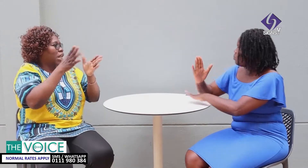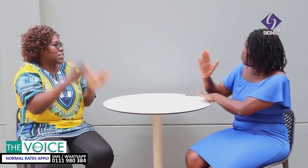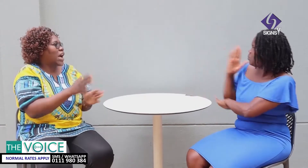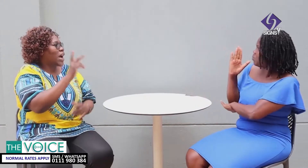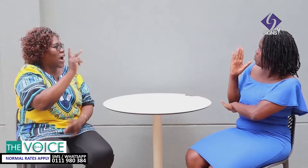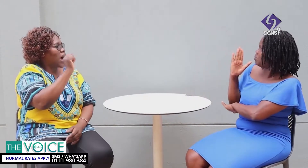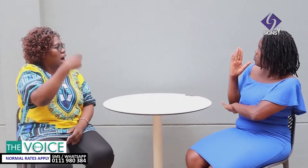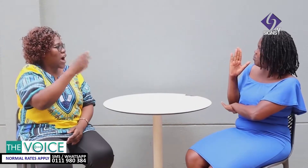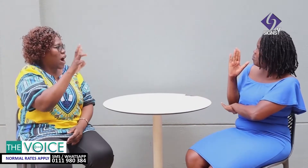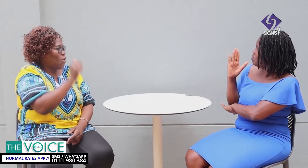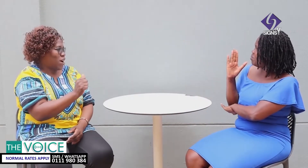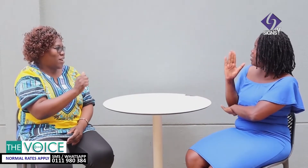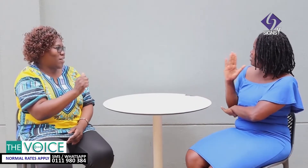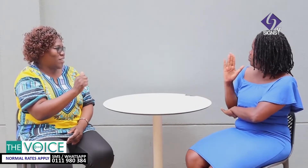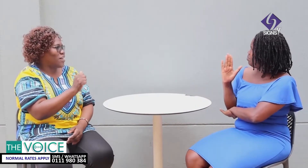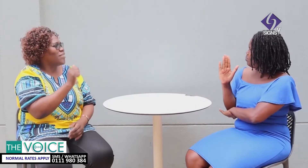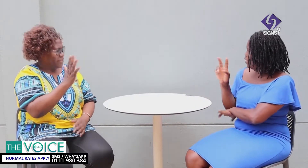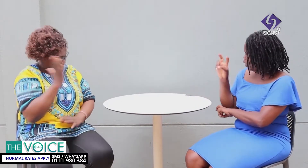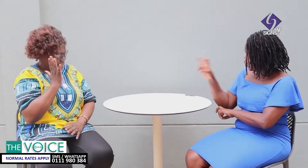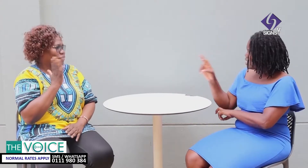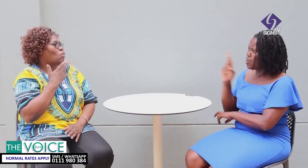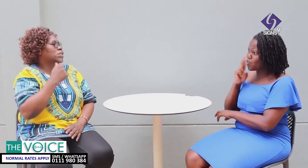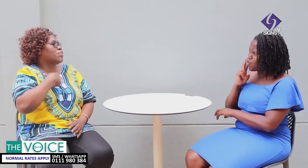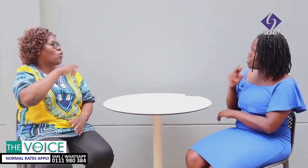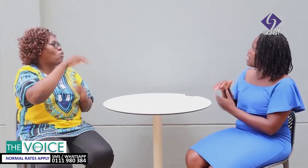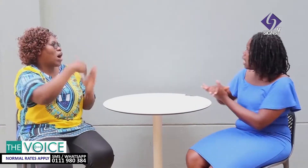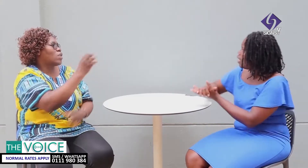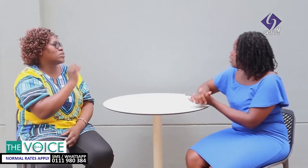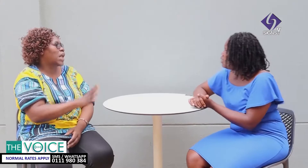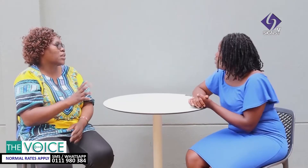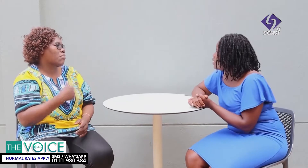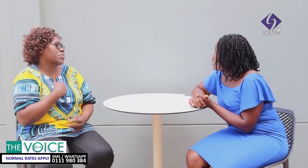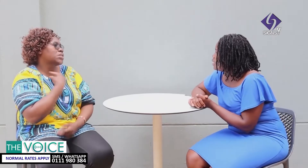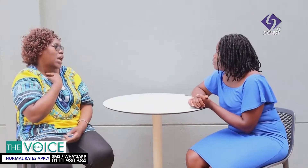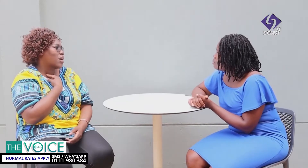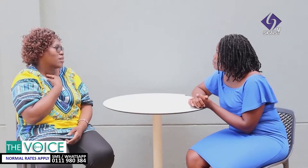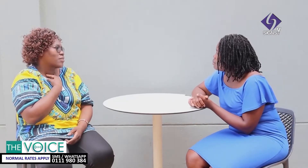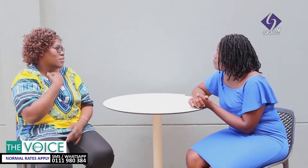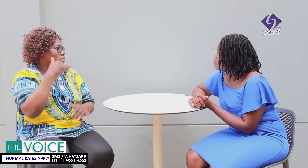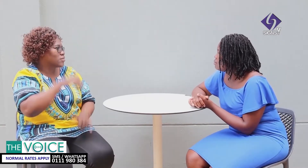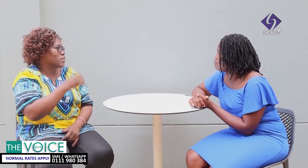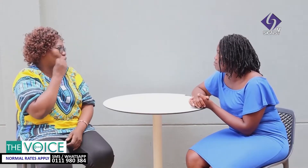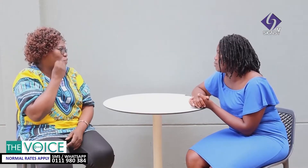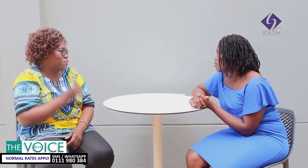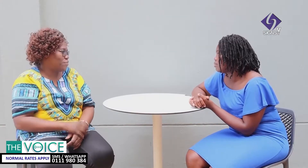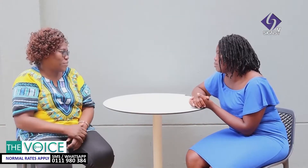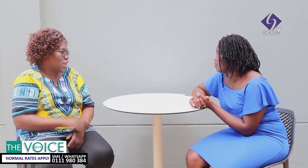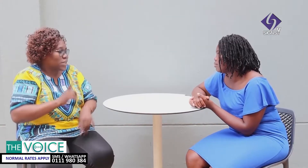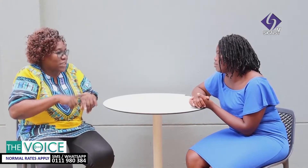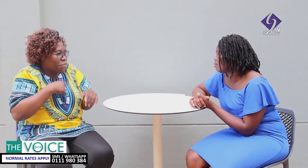drop the job? Yes. So at the end of the day, the next day when I wanted to go to work, my uncle had actually woken up early, but he was